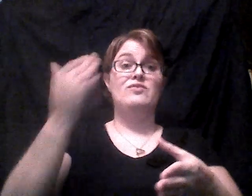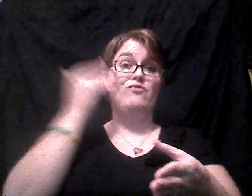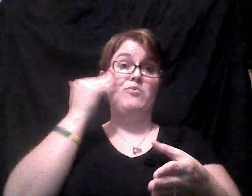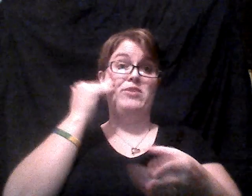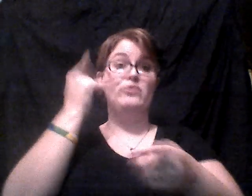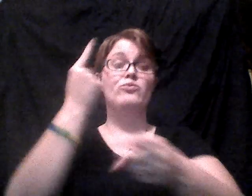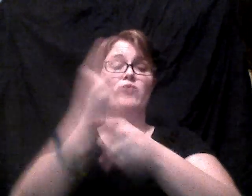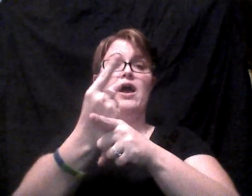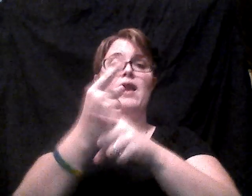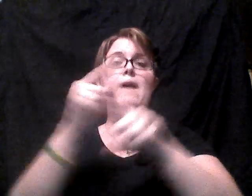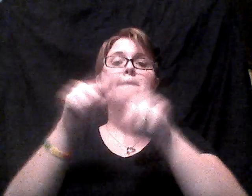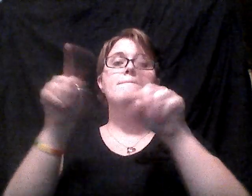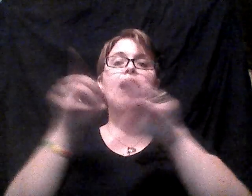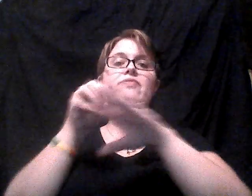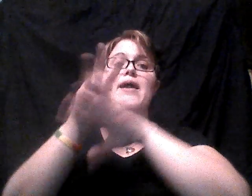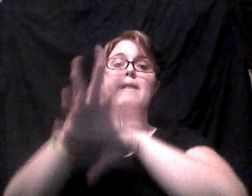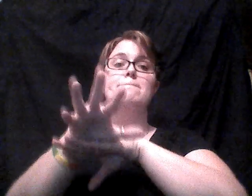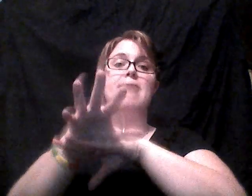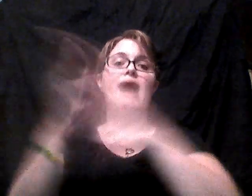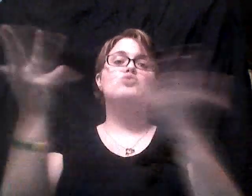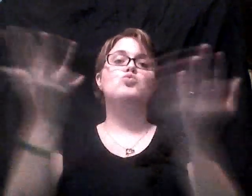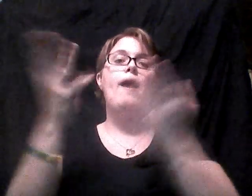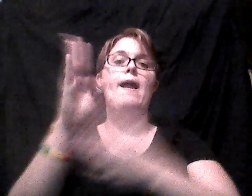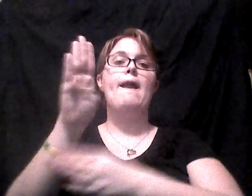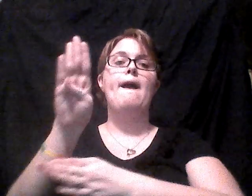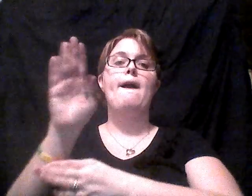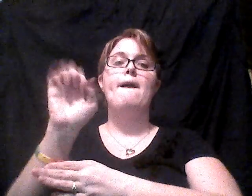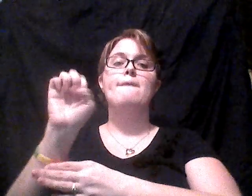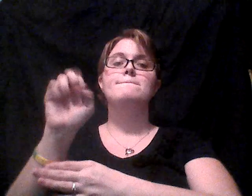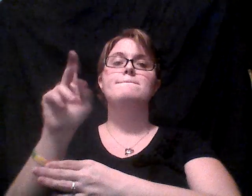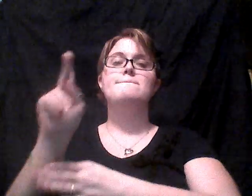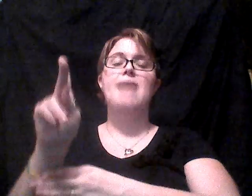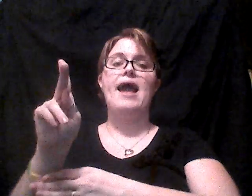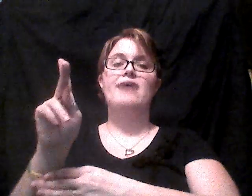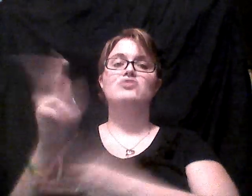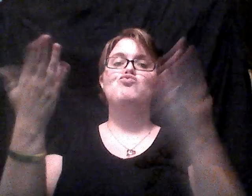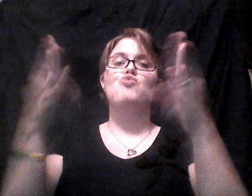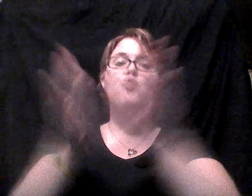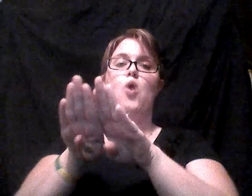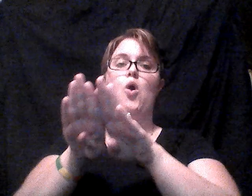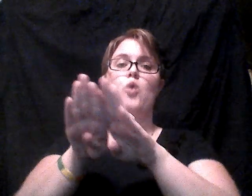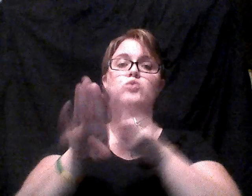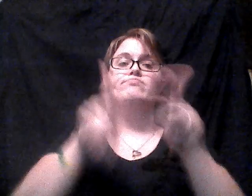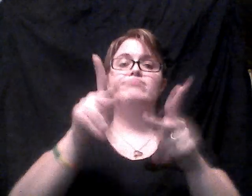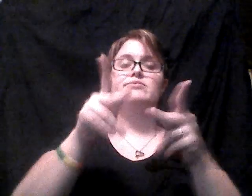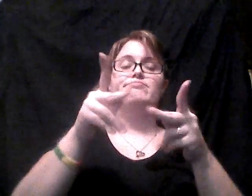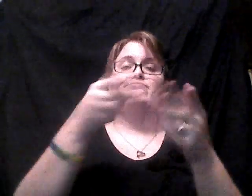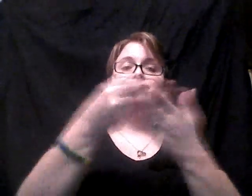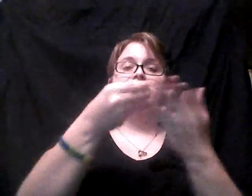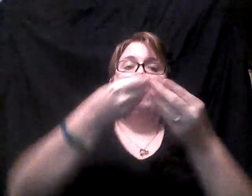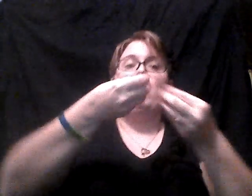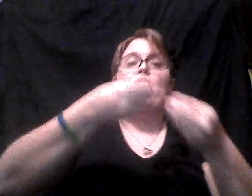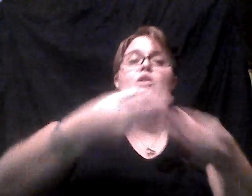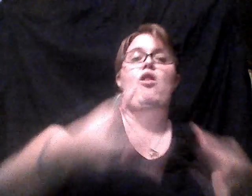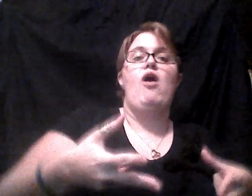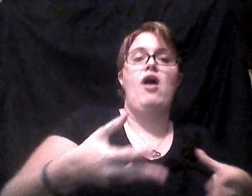Well, first of all, a lot of banks closed. And when banks closed, people lost their money. And this just steamrolls the problem. Herbert Hoover is in power, by